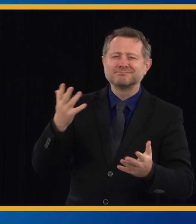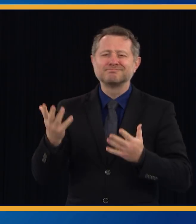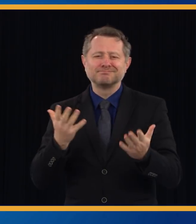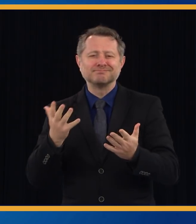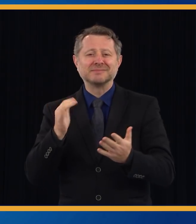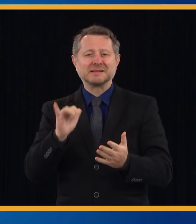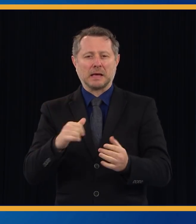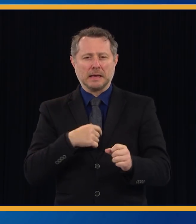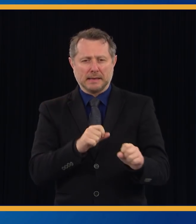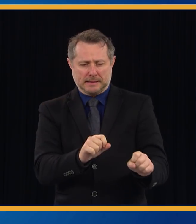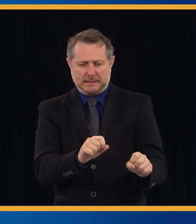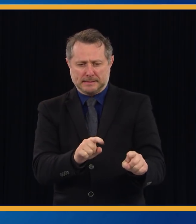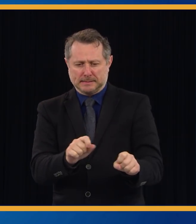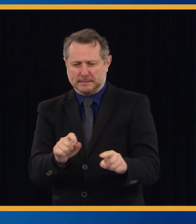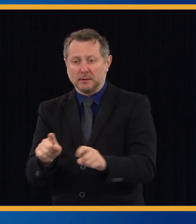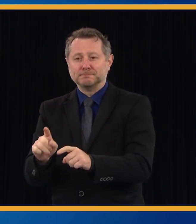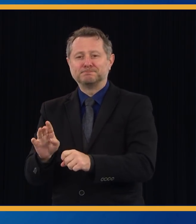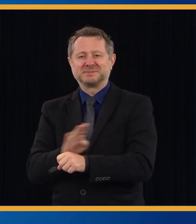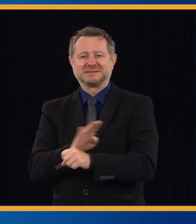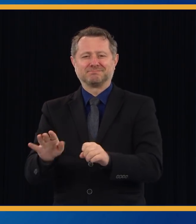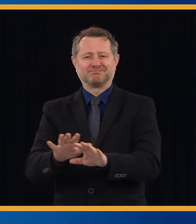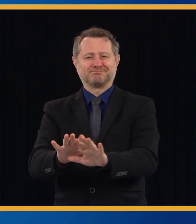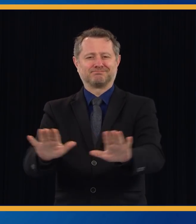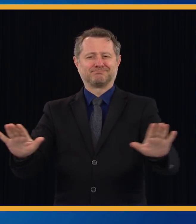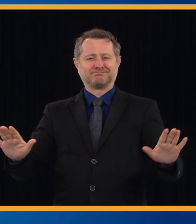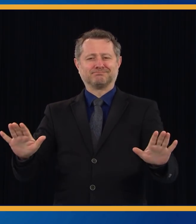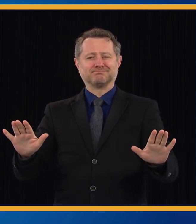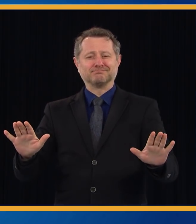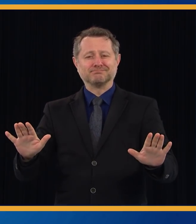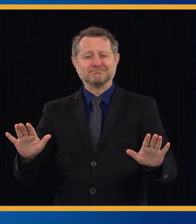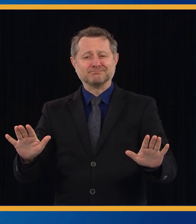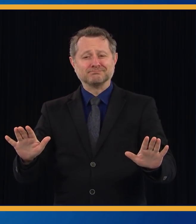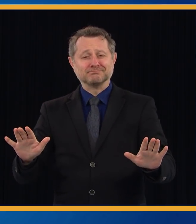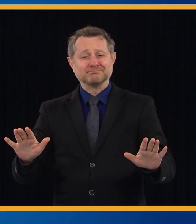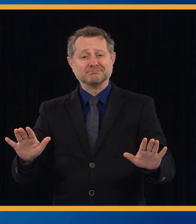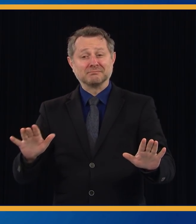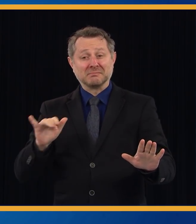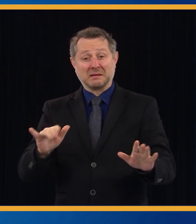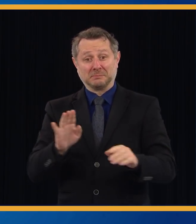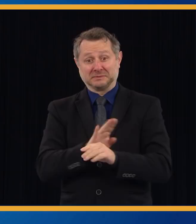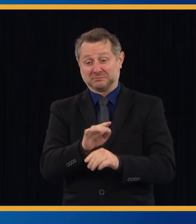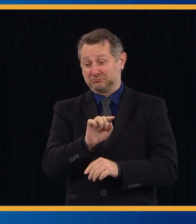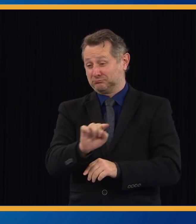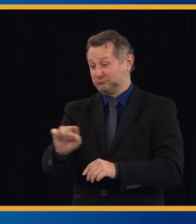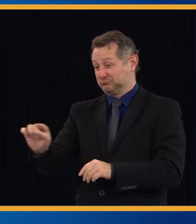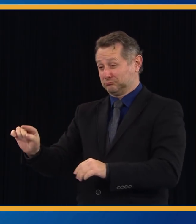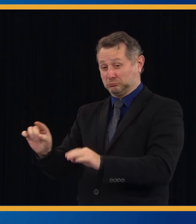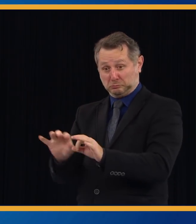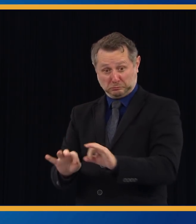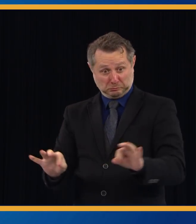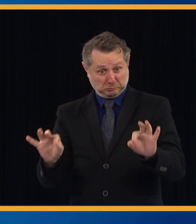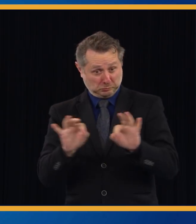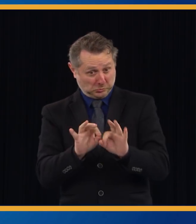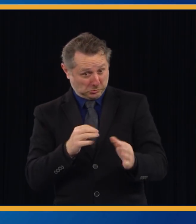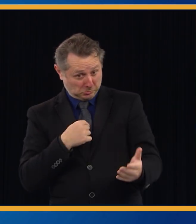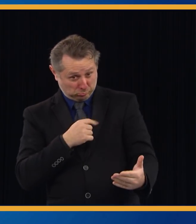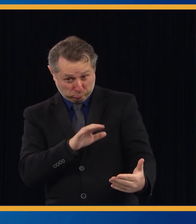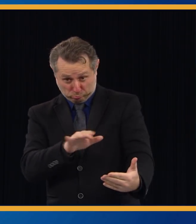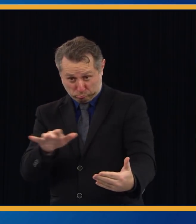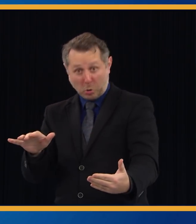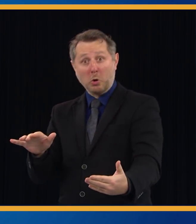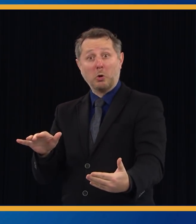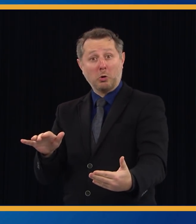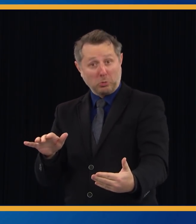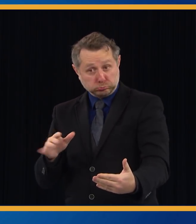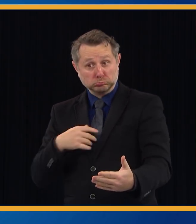much risk are you possibly incurring? And how important is it that that business reopen? And that